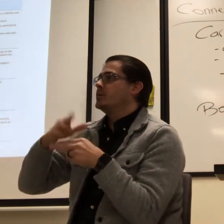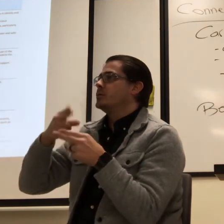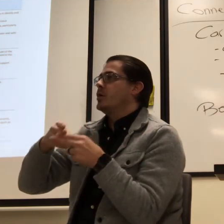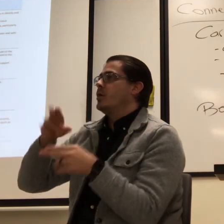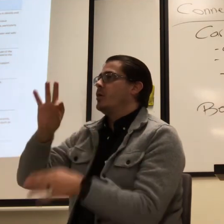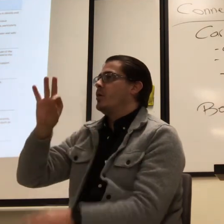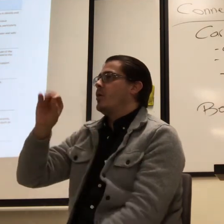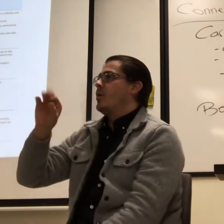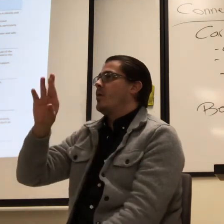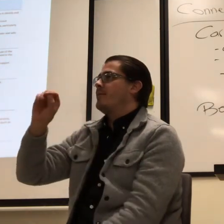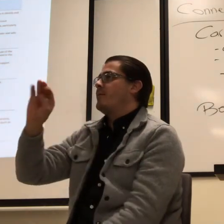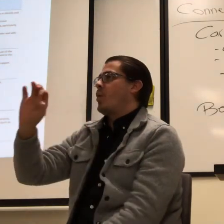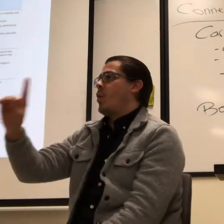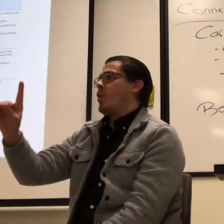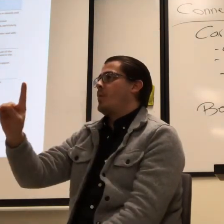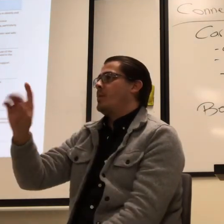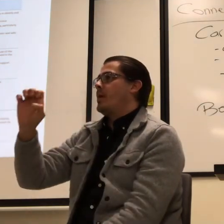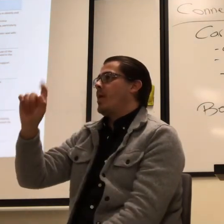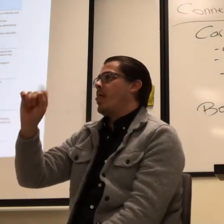the formed elements.